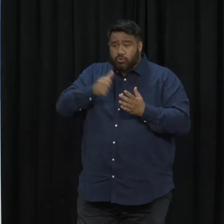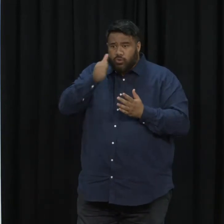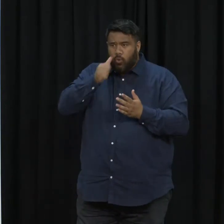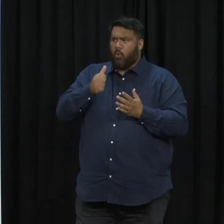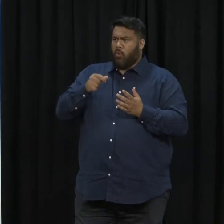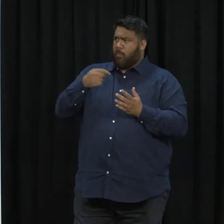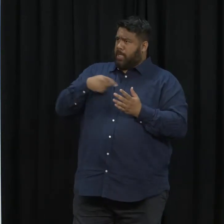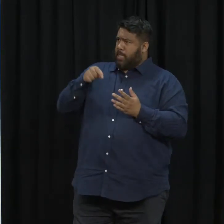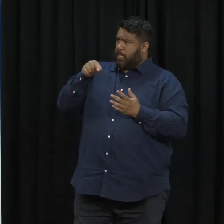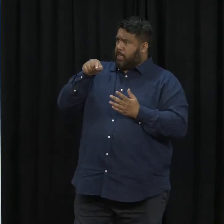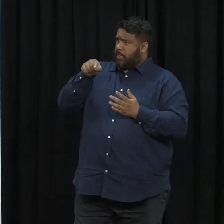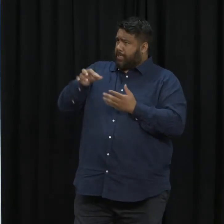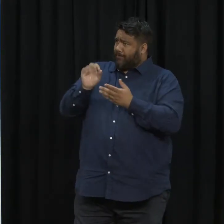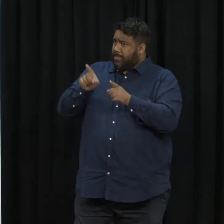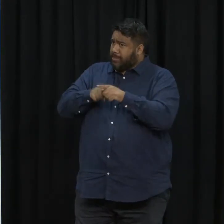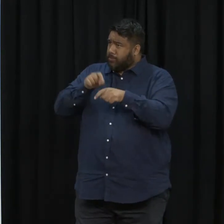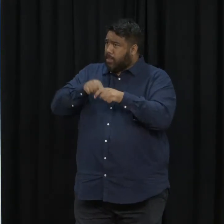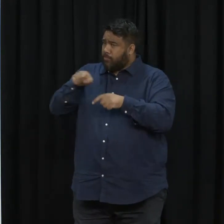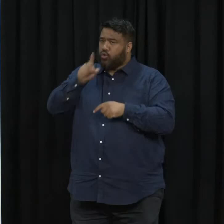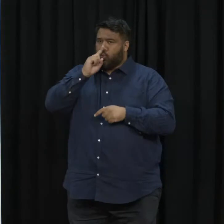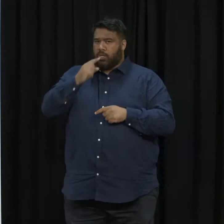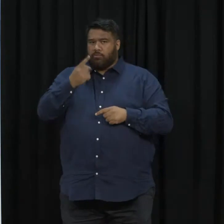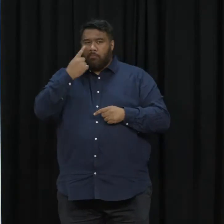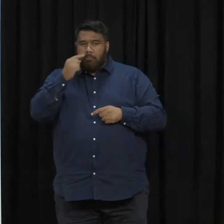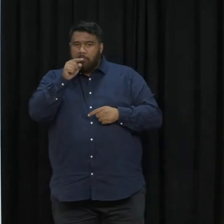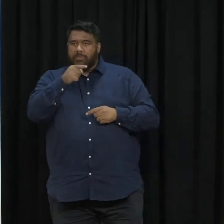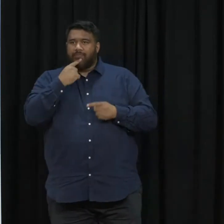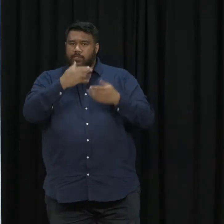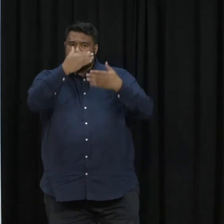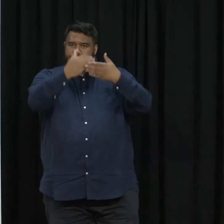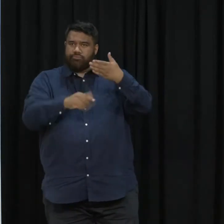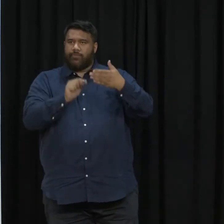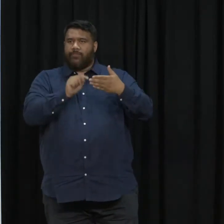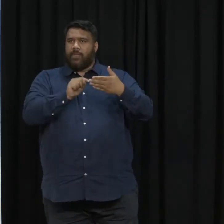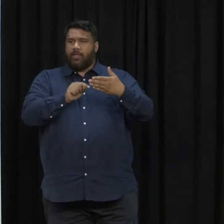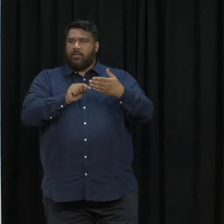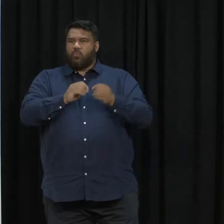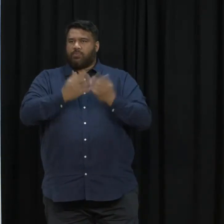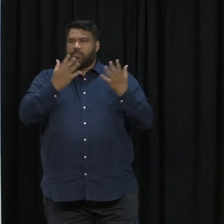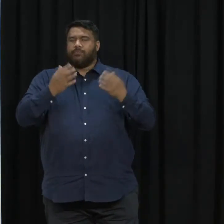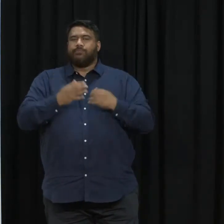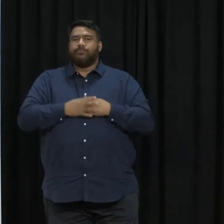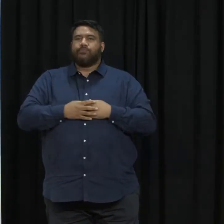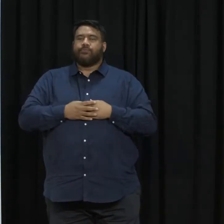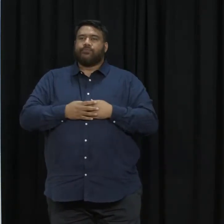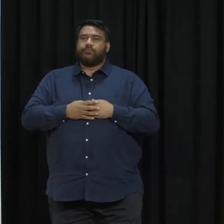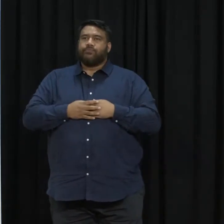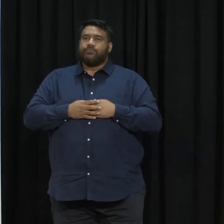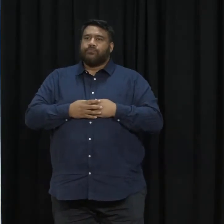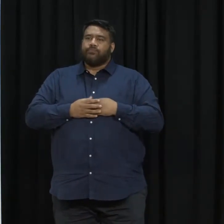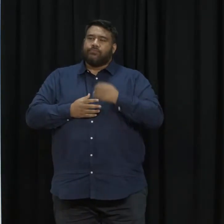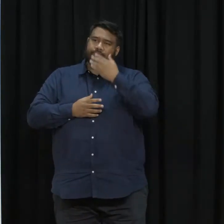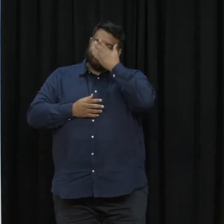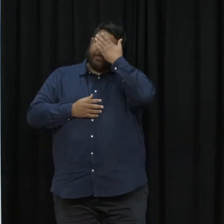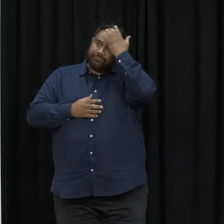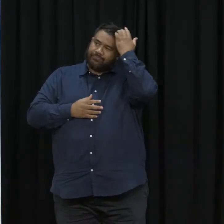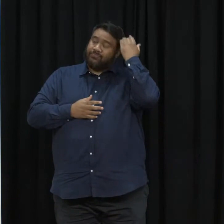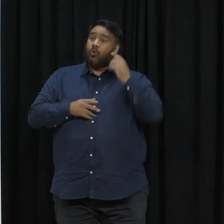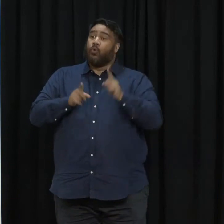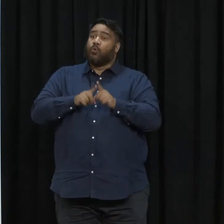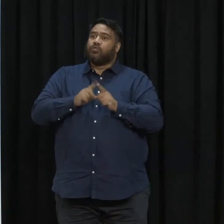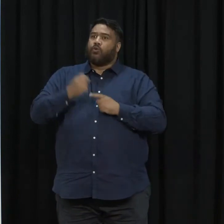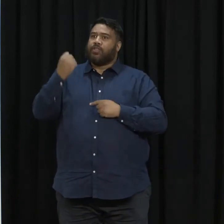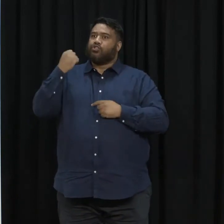identify themselves through calling Healthline. There is also a number of casual plus contacts for KCM from the gym that